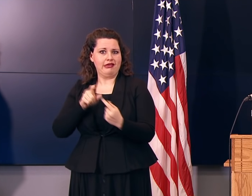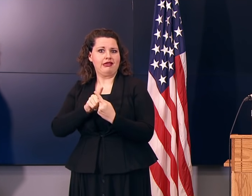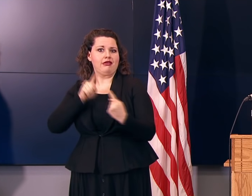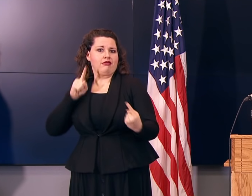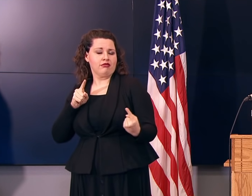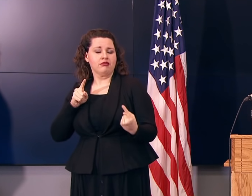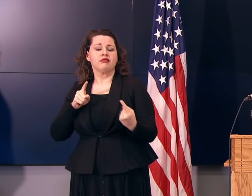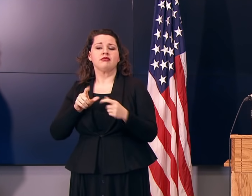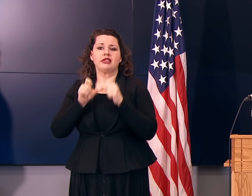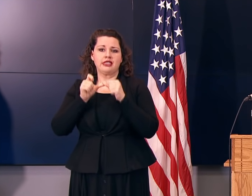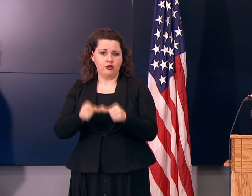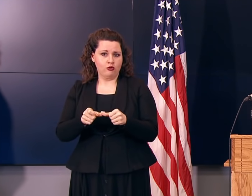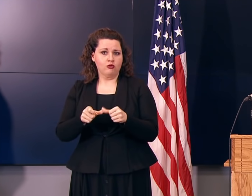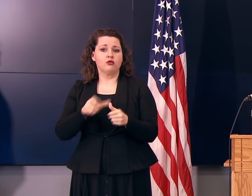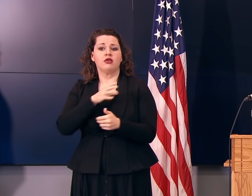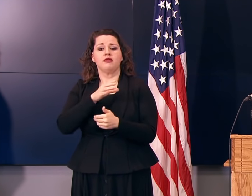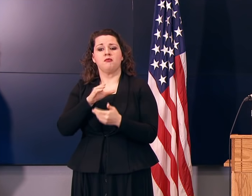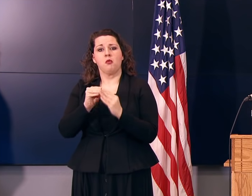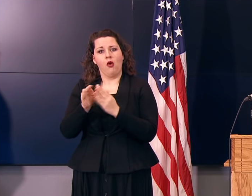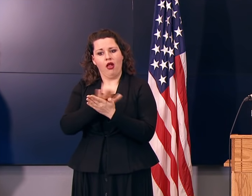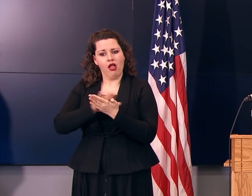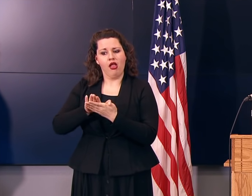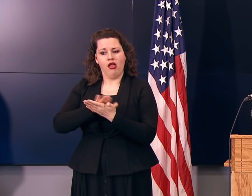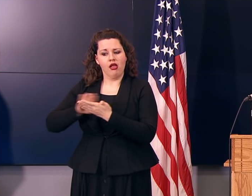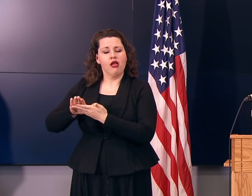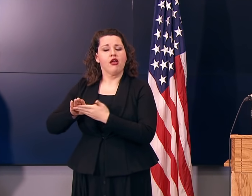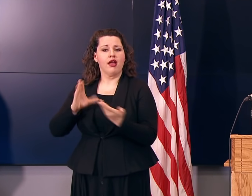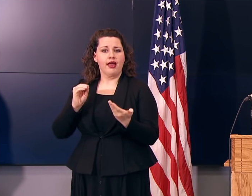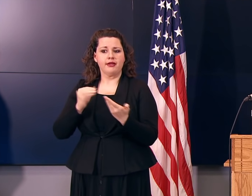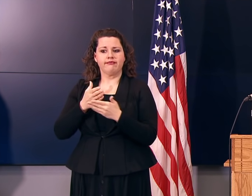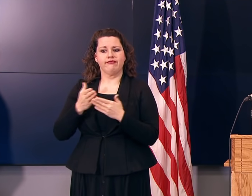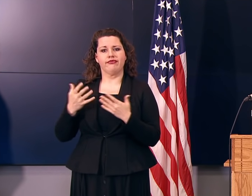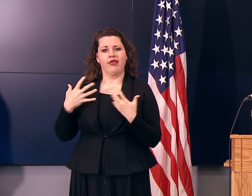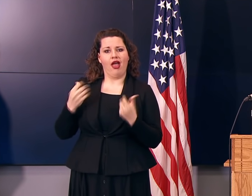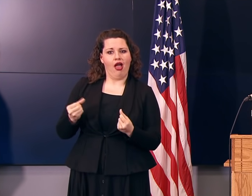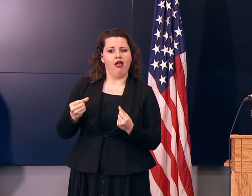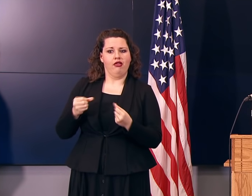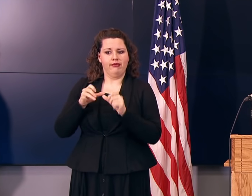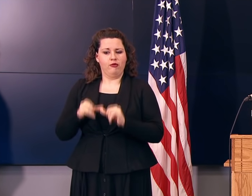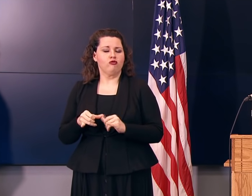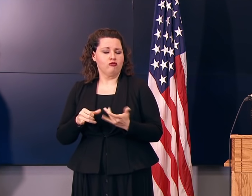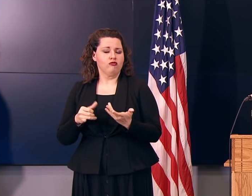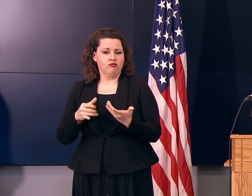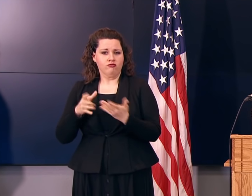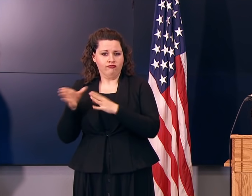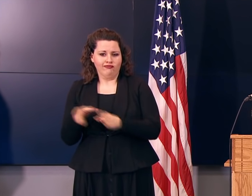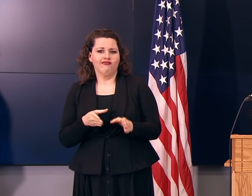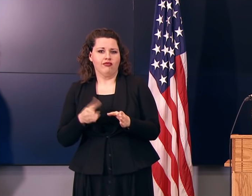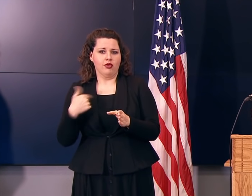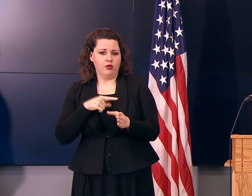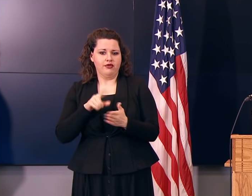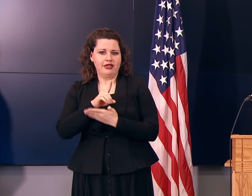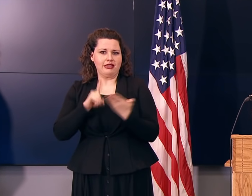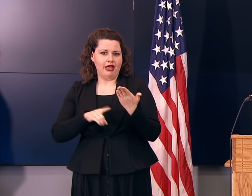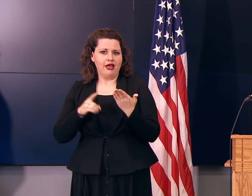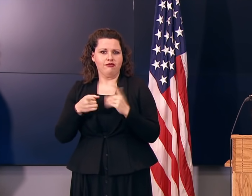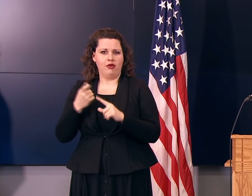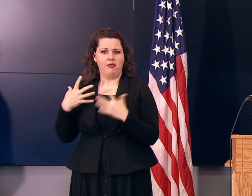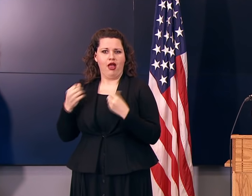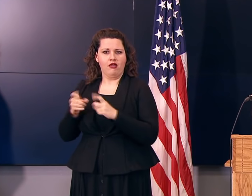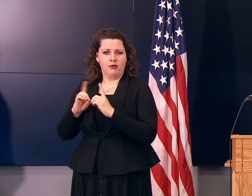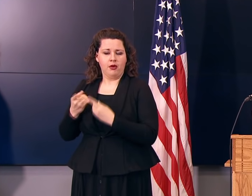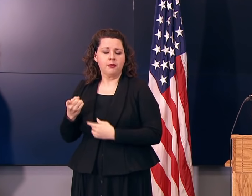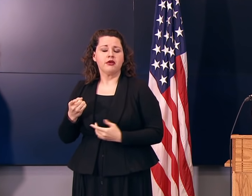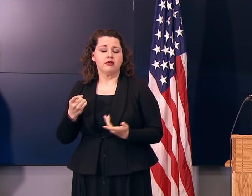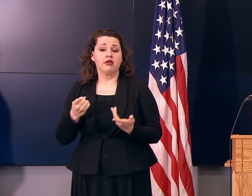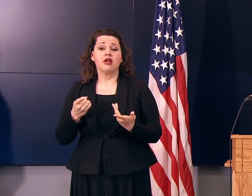increased hygiene practice, and public health measures that are consistent with guidance from the Department of Public Health. You know, many Iowans have